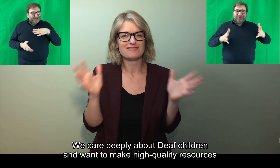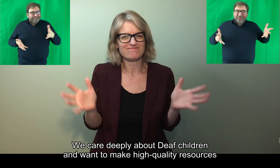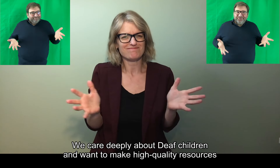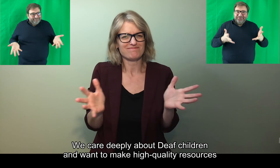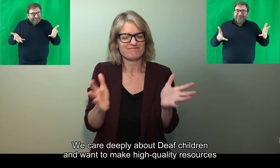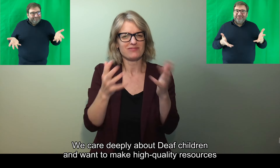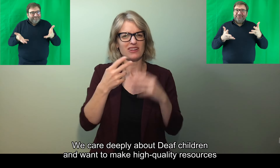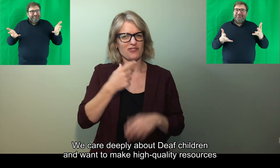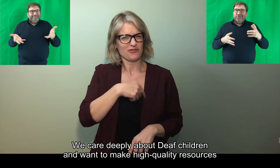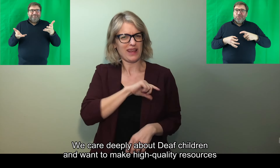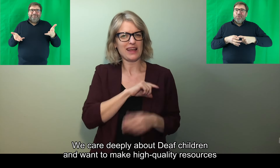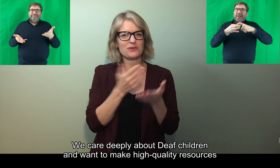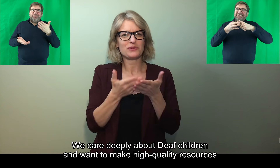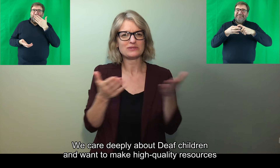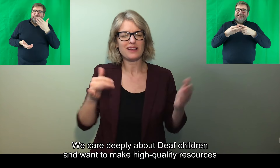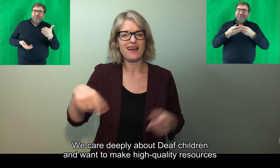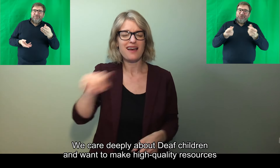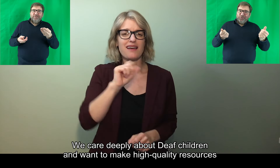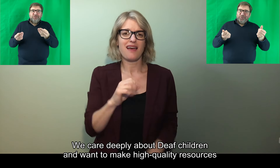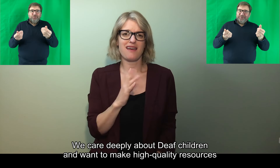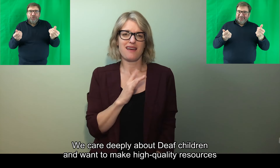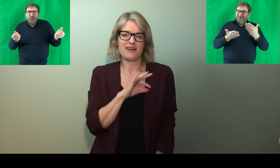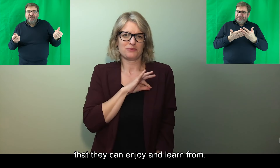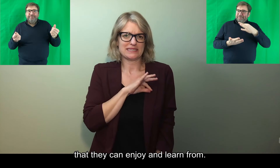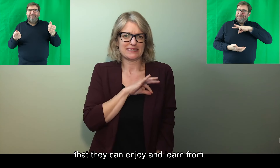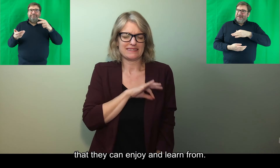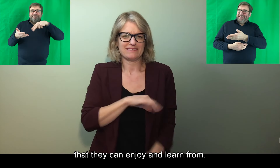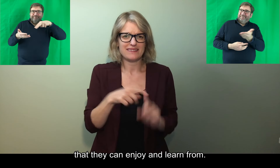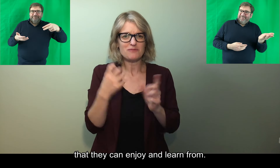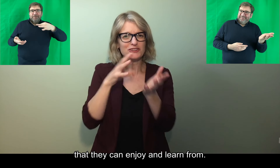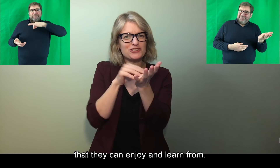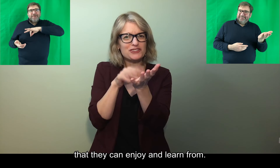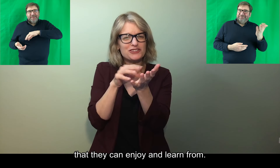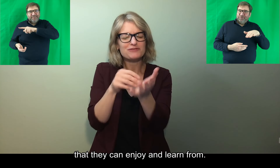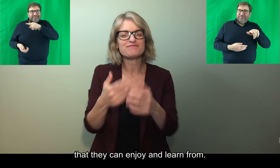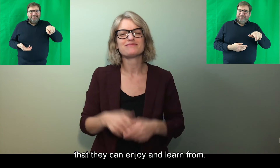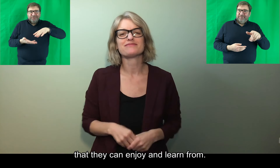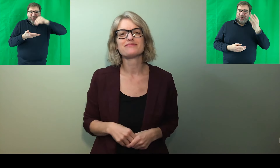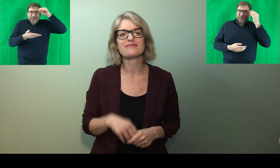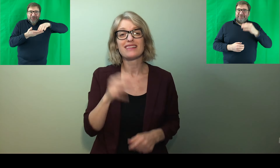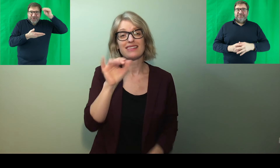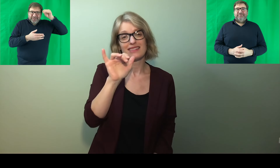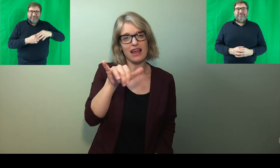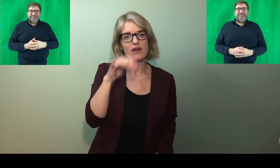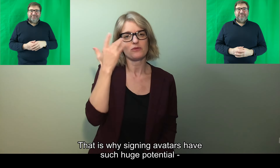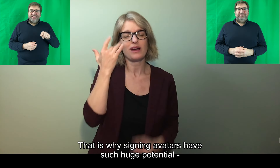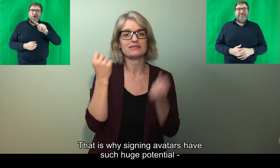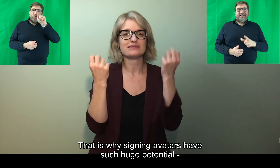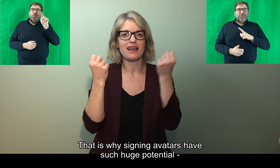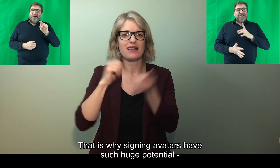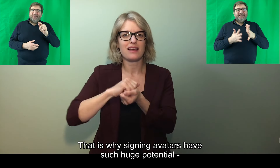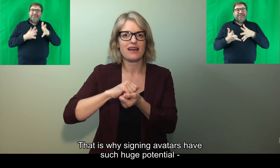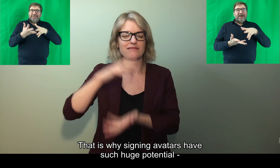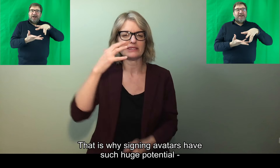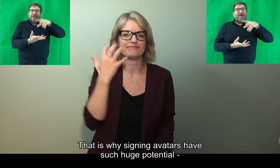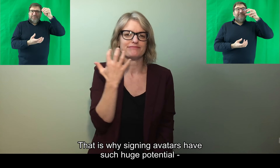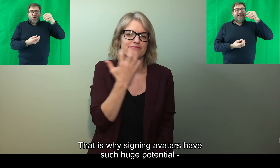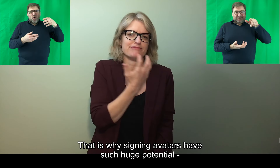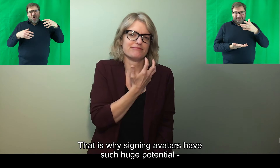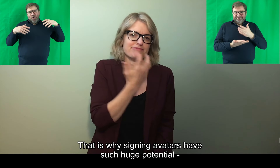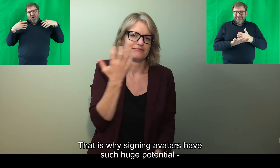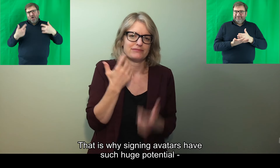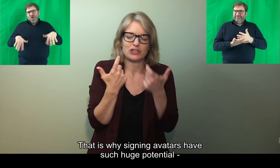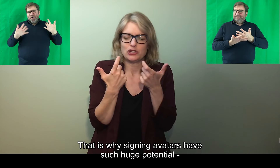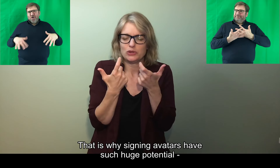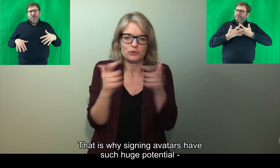deeply about deaf children and want to make high-quality resources that they can enjoy and learn from. That is why signing avatars